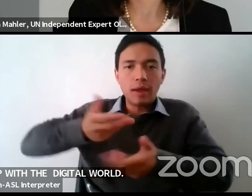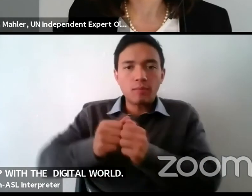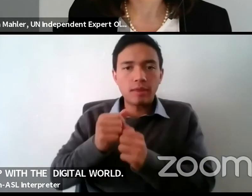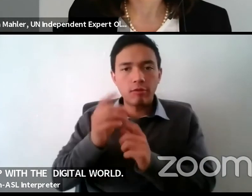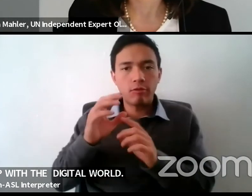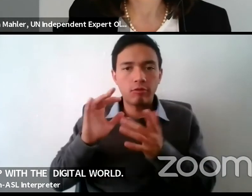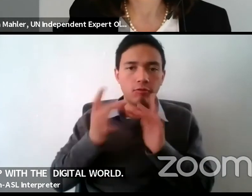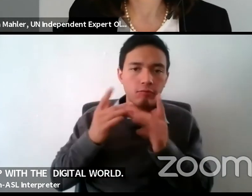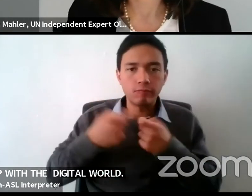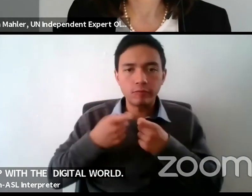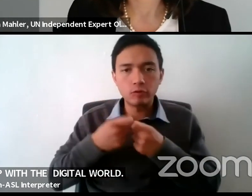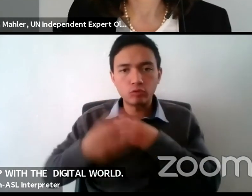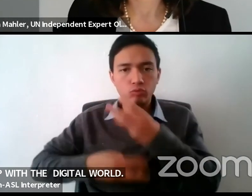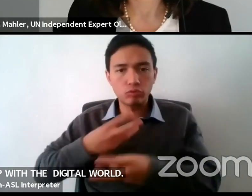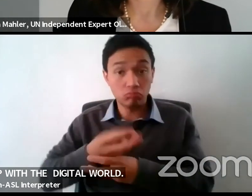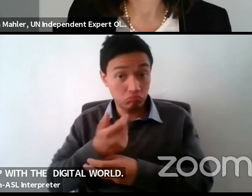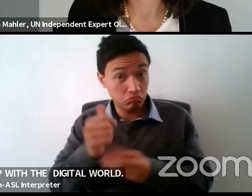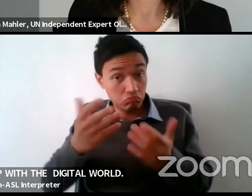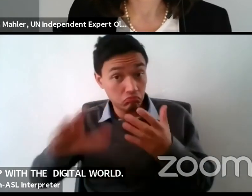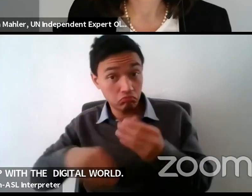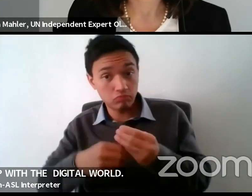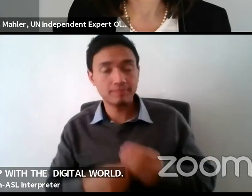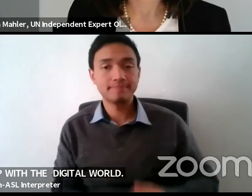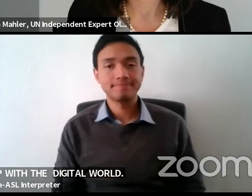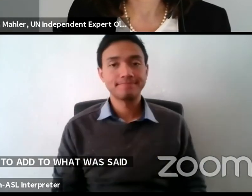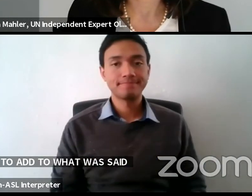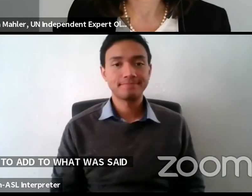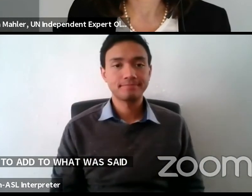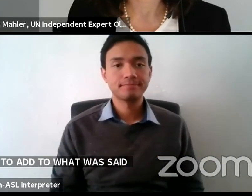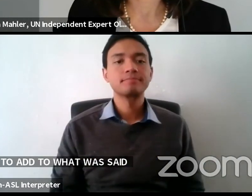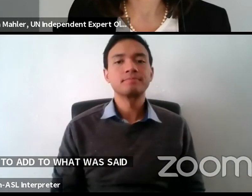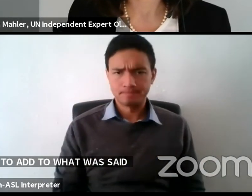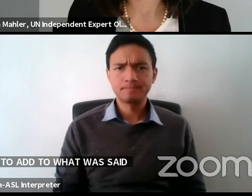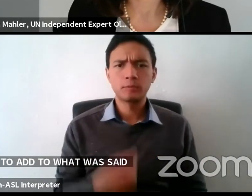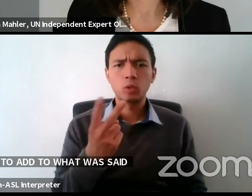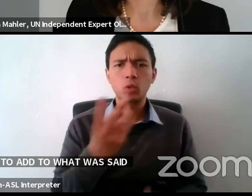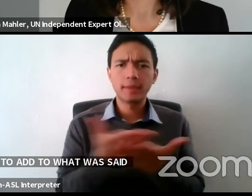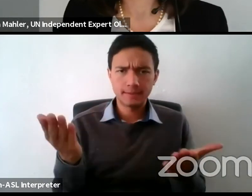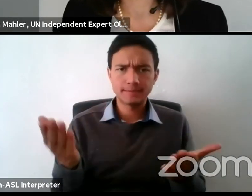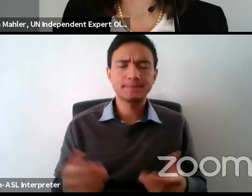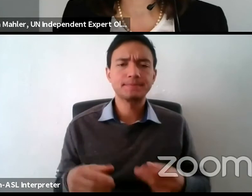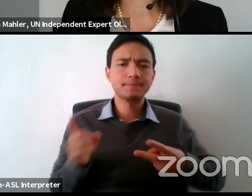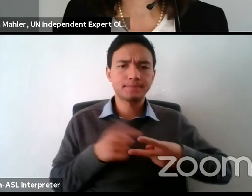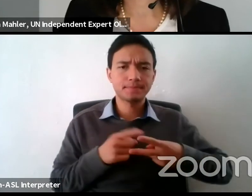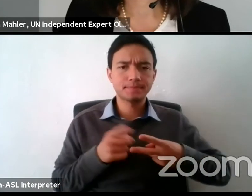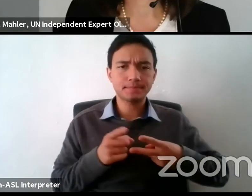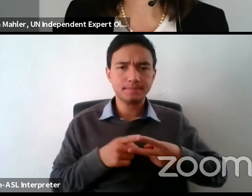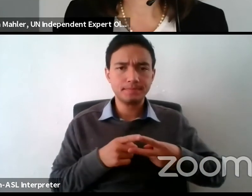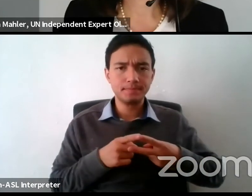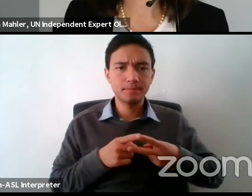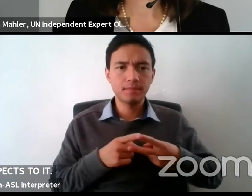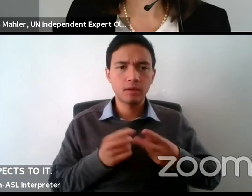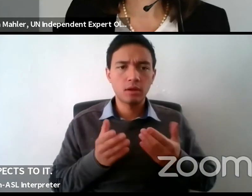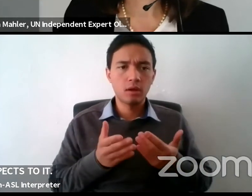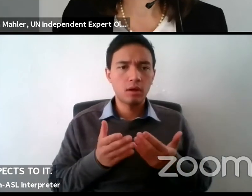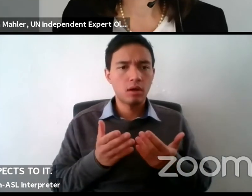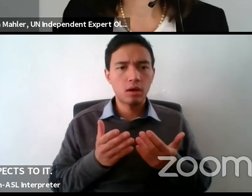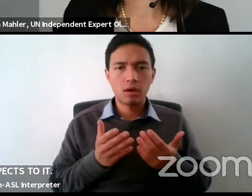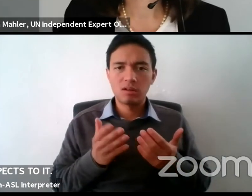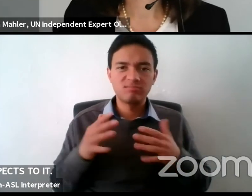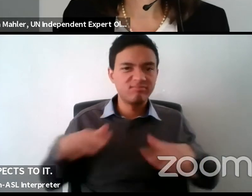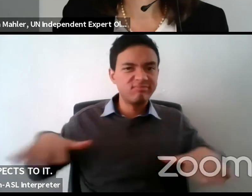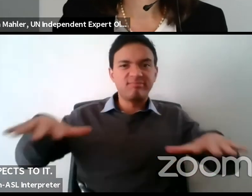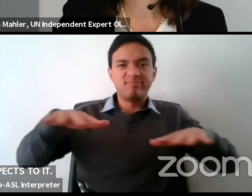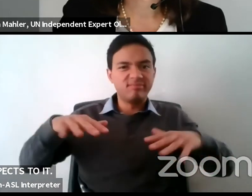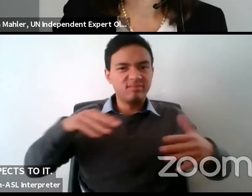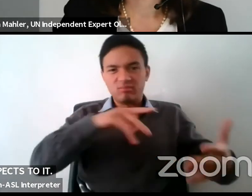was said earlier? Yes, so there are two aspects to it. One is that almost the studies that are there,